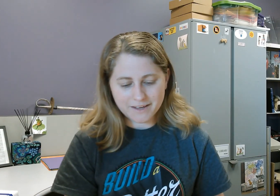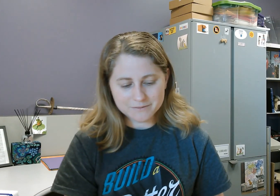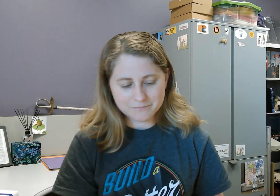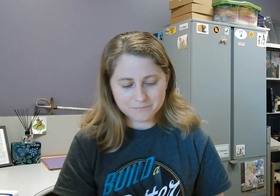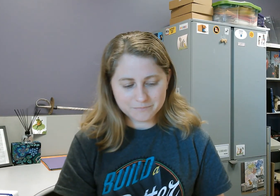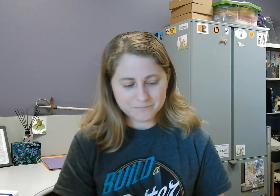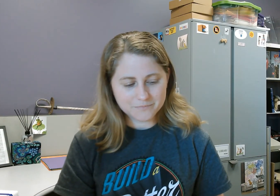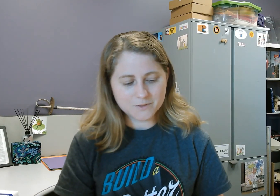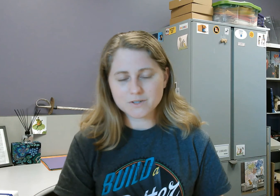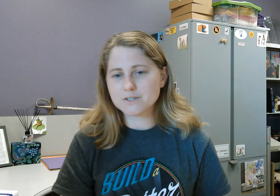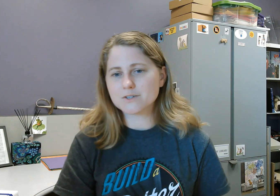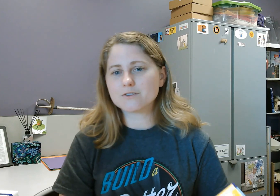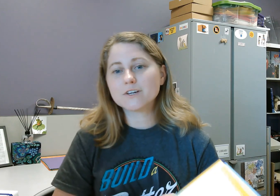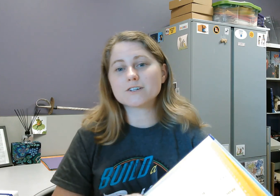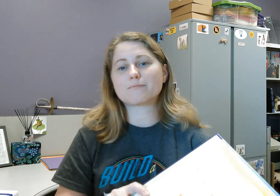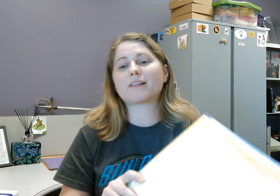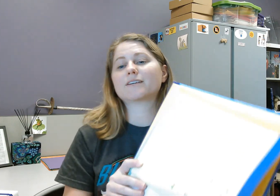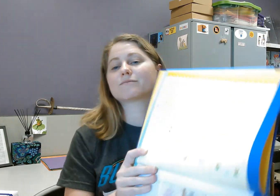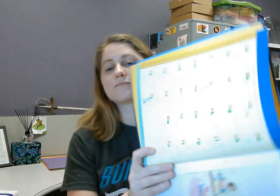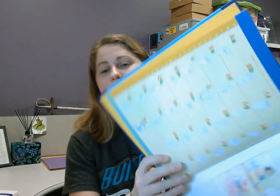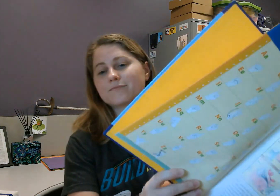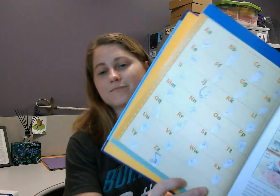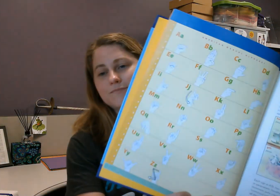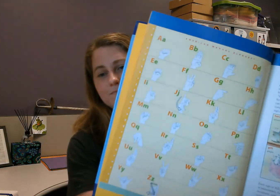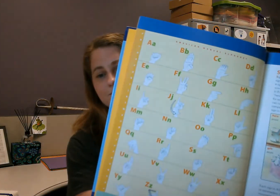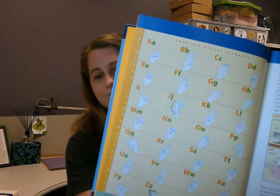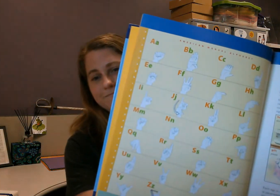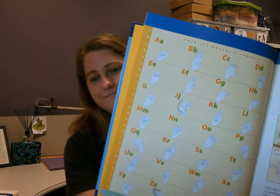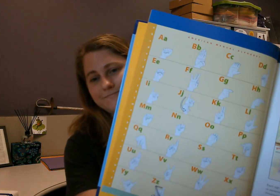that, you can do finger spelling.